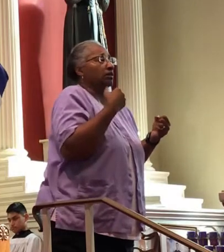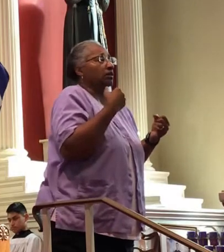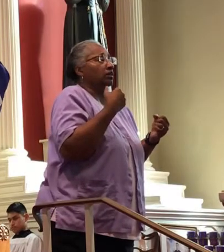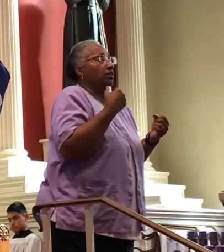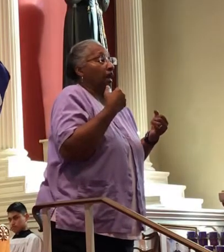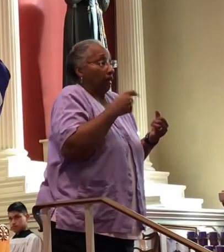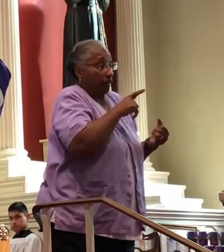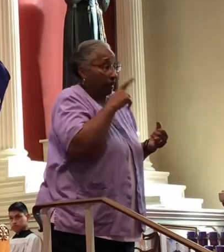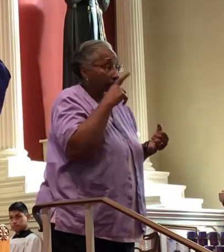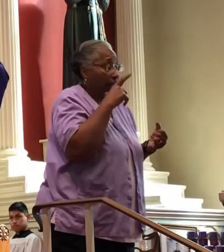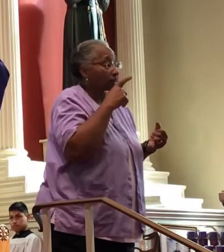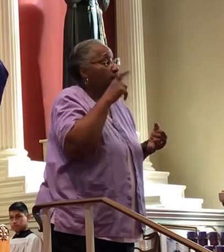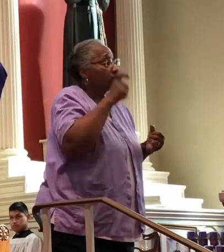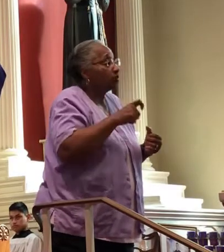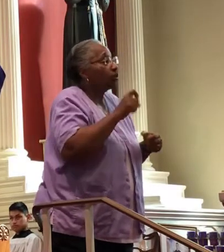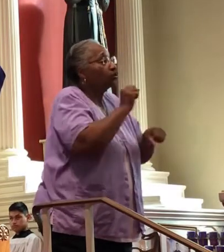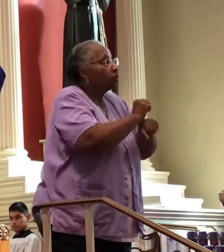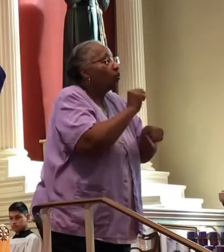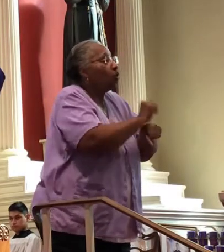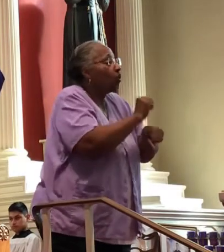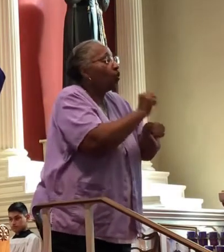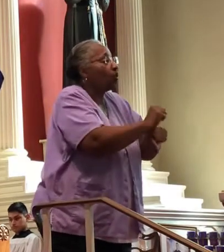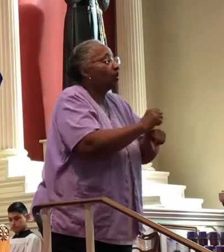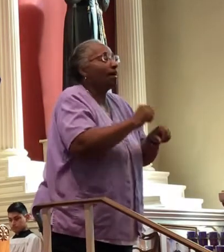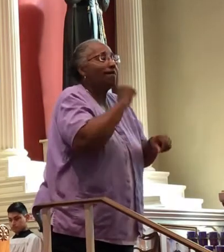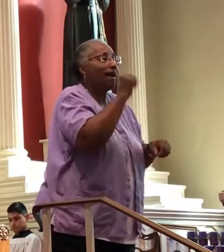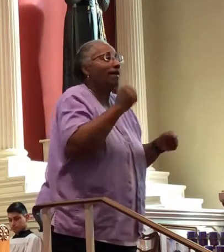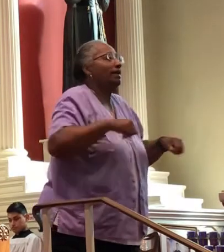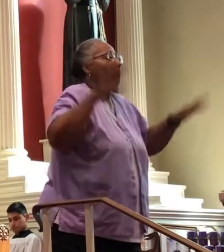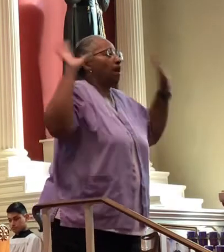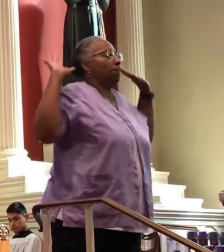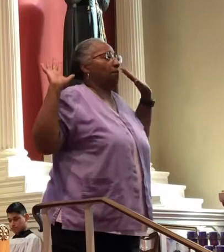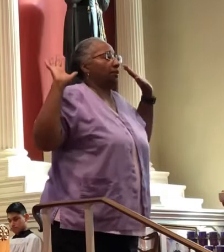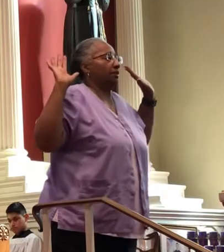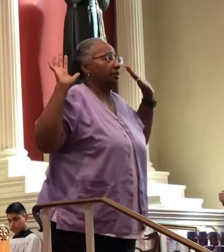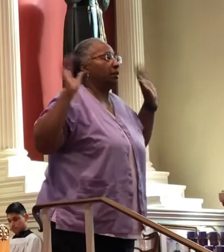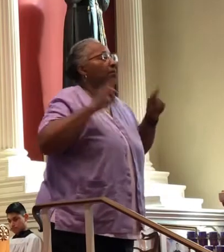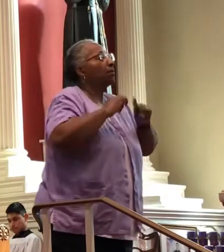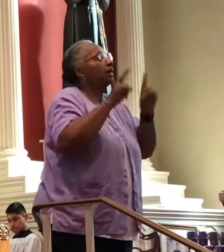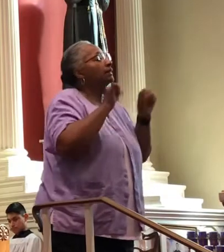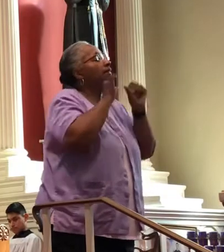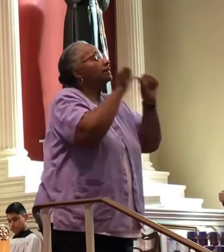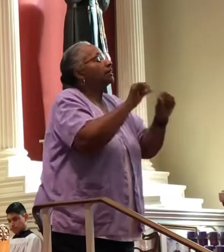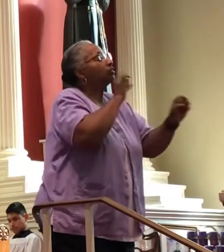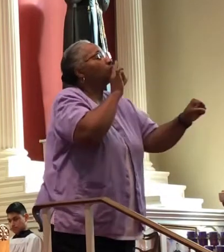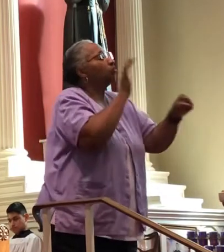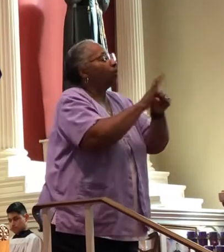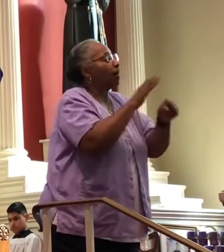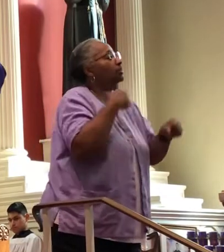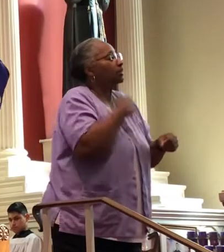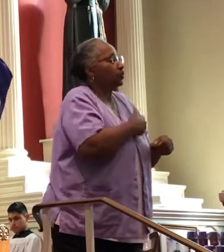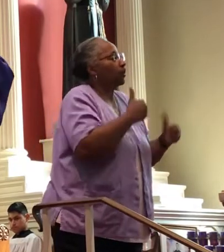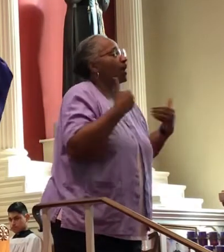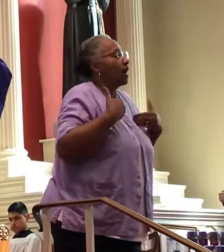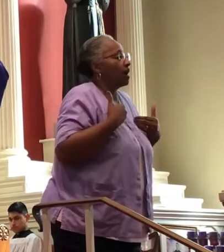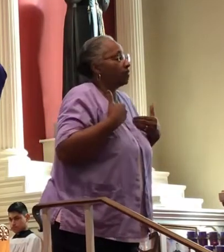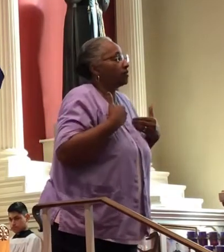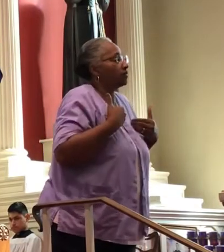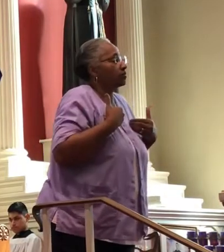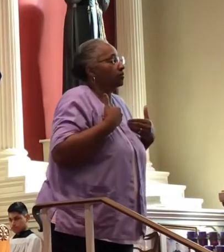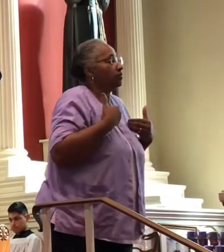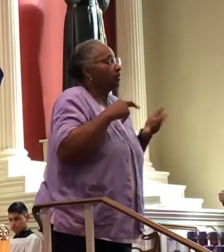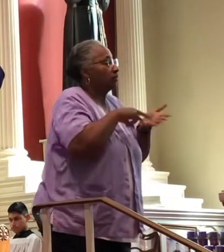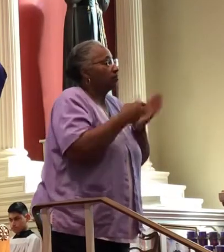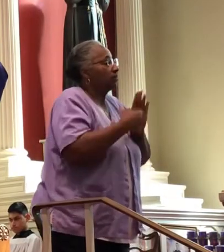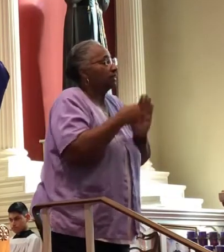kind of like not giving up, kind of like continuing the commitments that we have made. And that's what Lent should be all